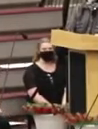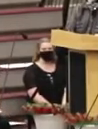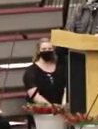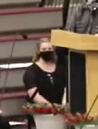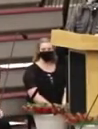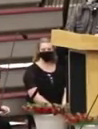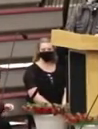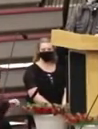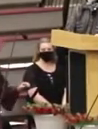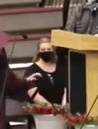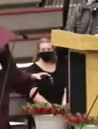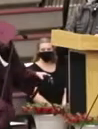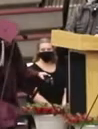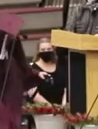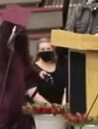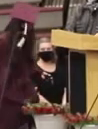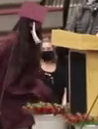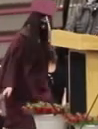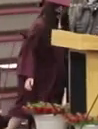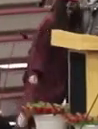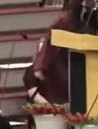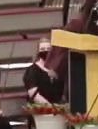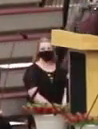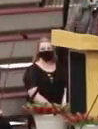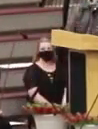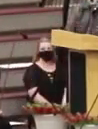Camille Rose Cullison.